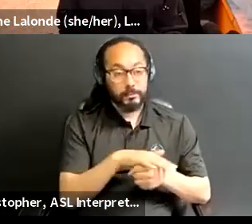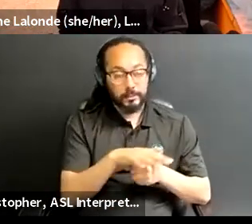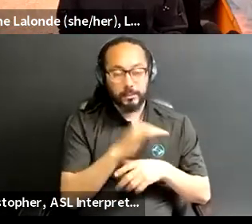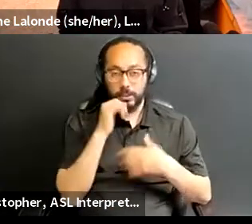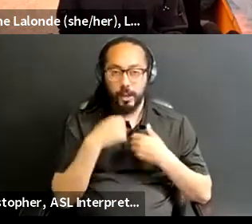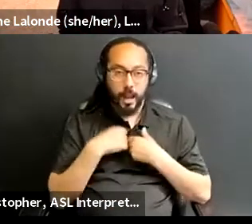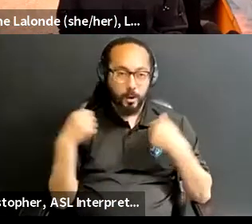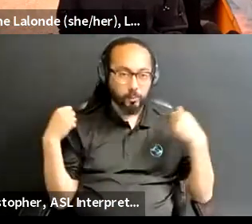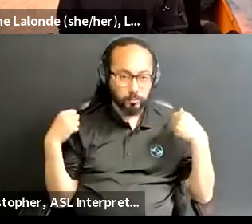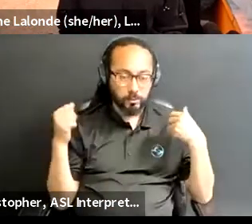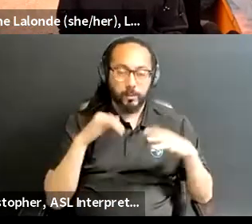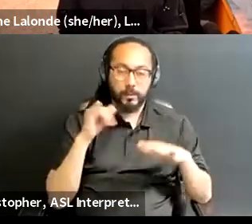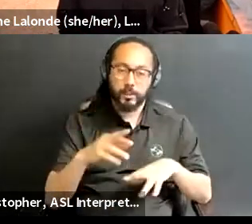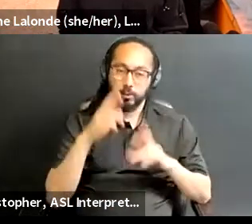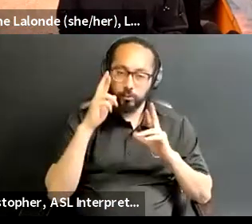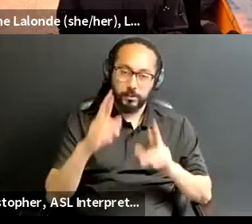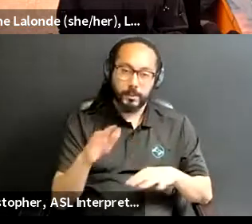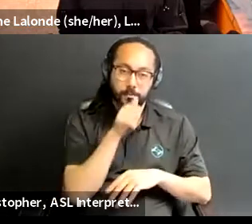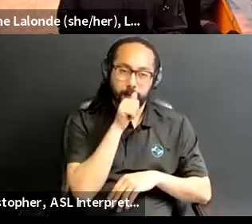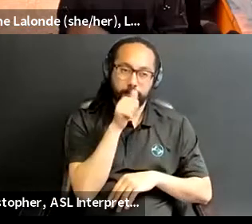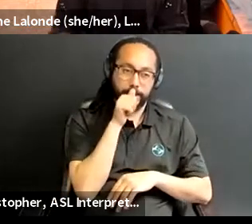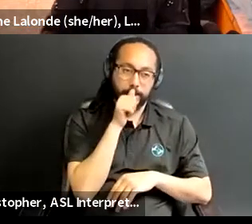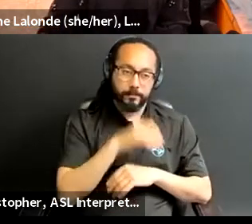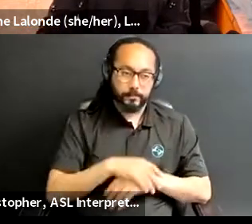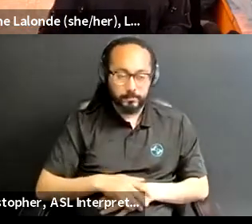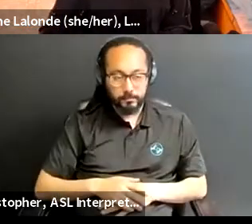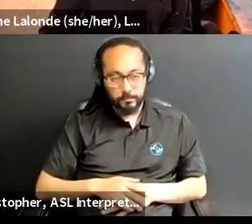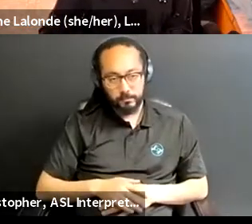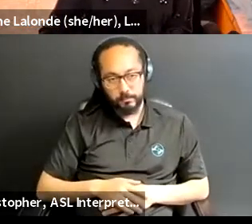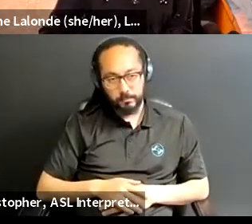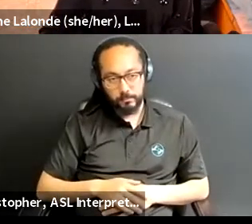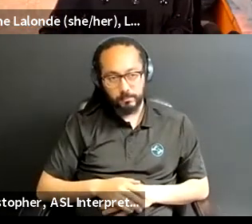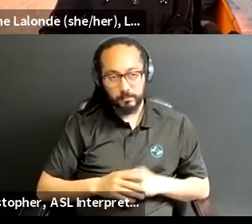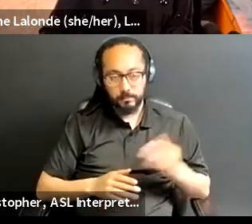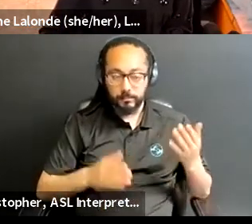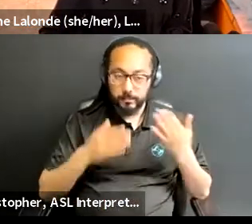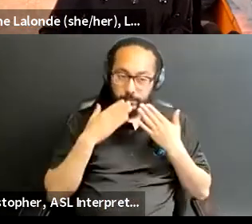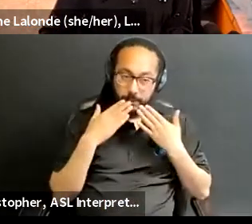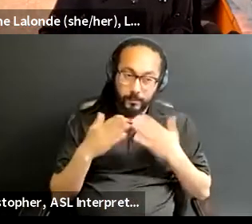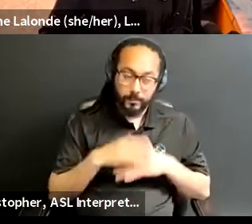another way of respecting their privacy. Thank you.